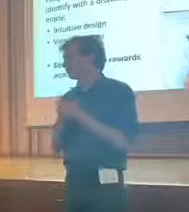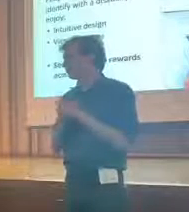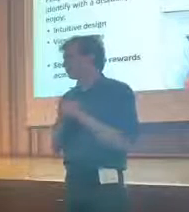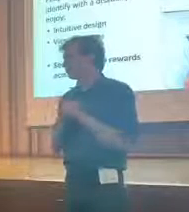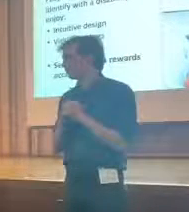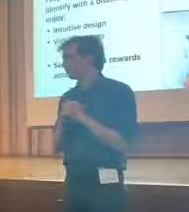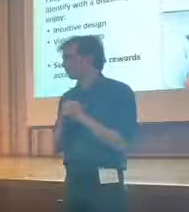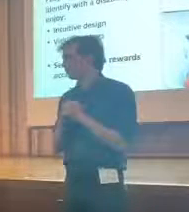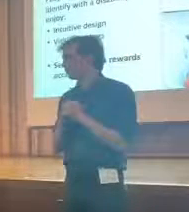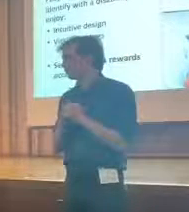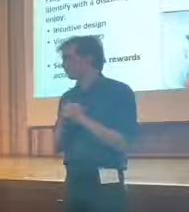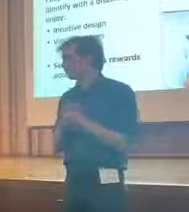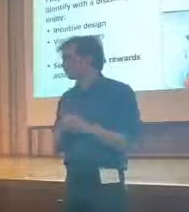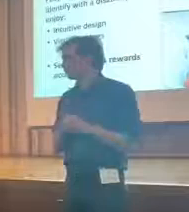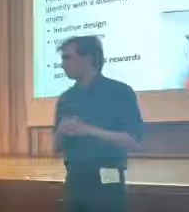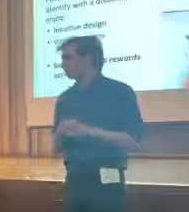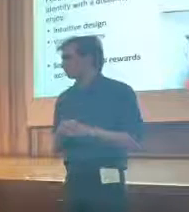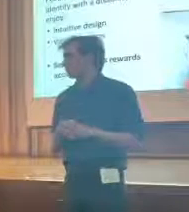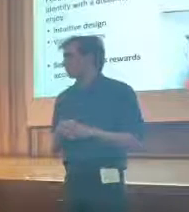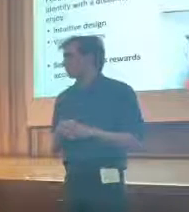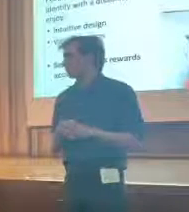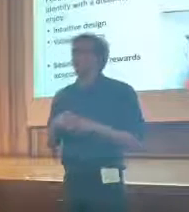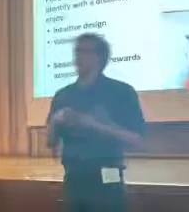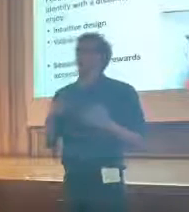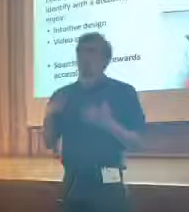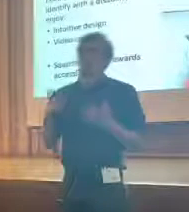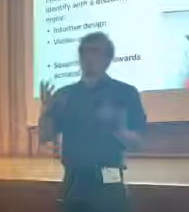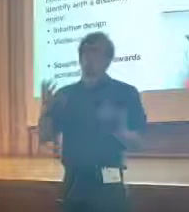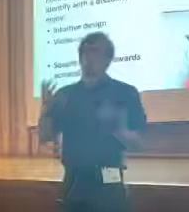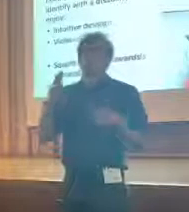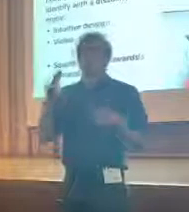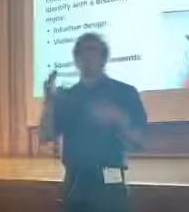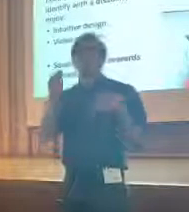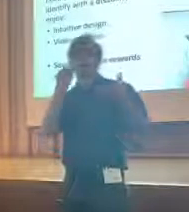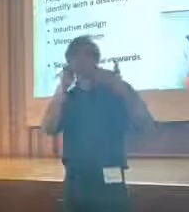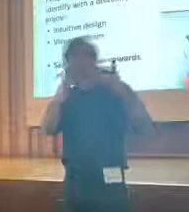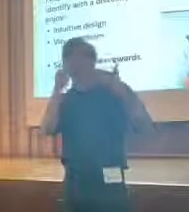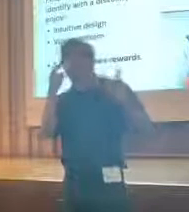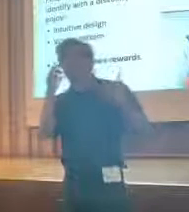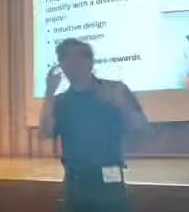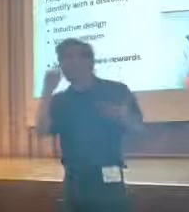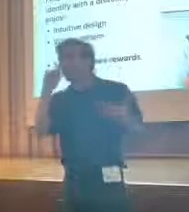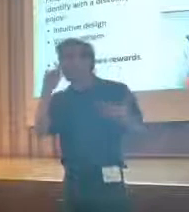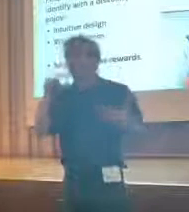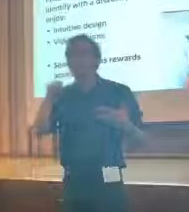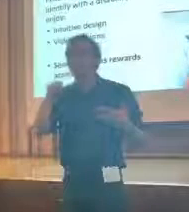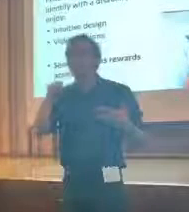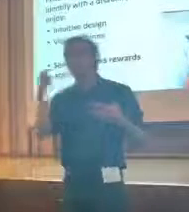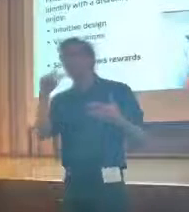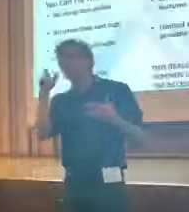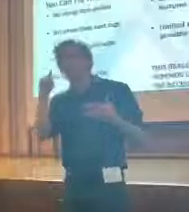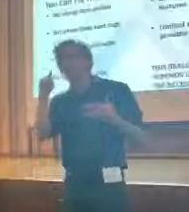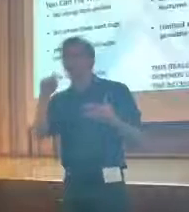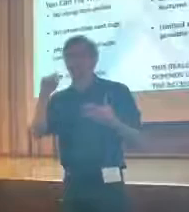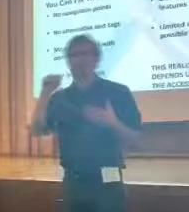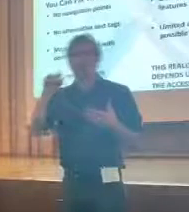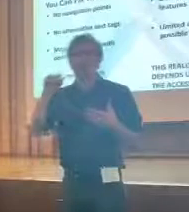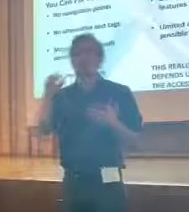now. Things like headings that are marked, alternative text tags, all of those things are rewarded through